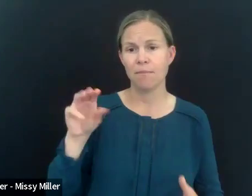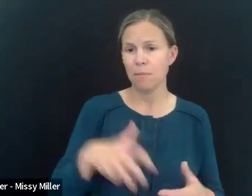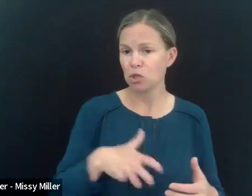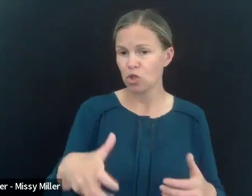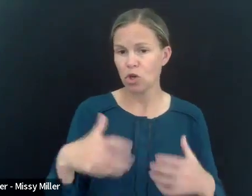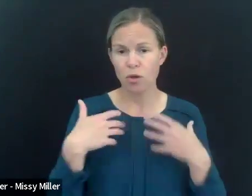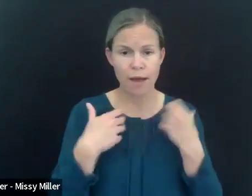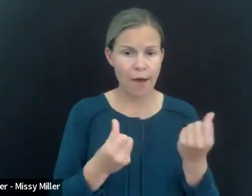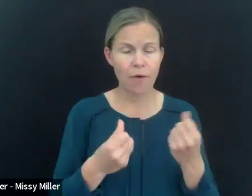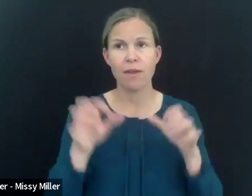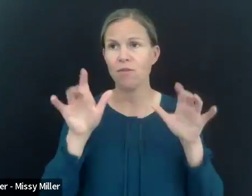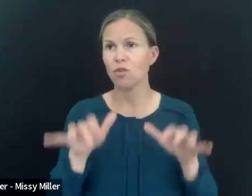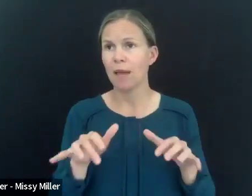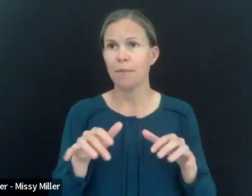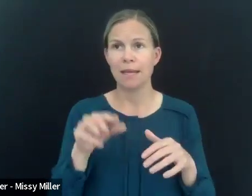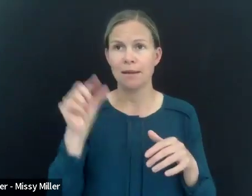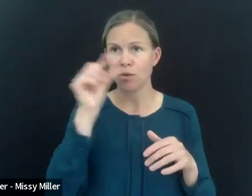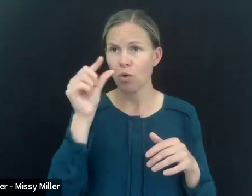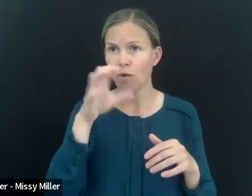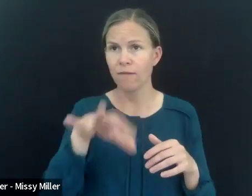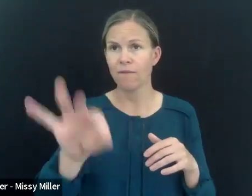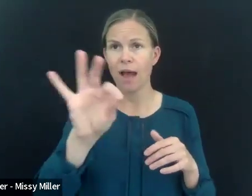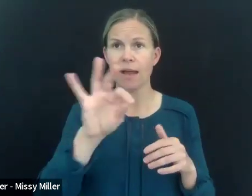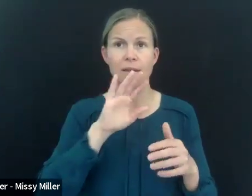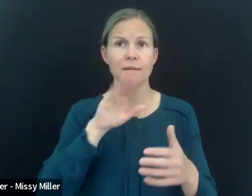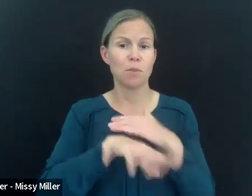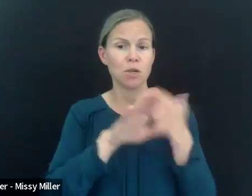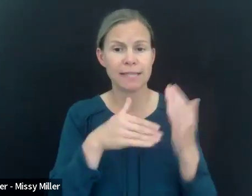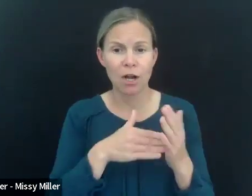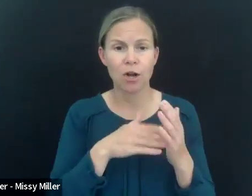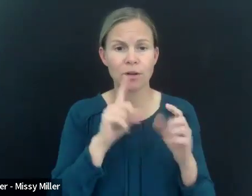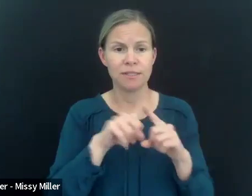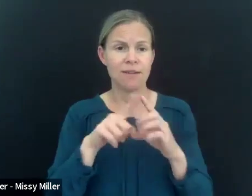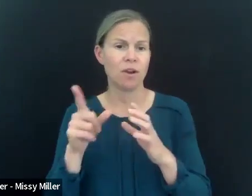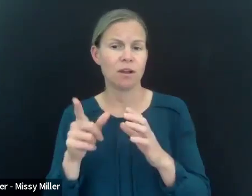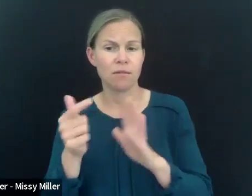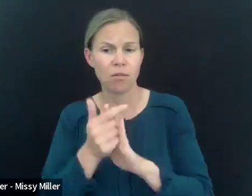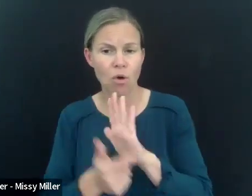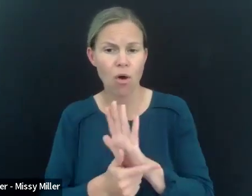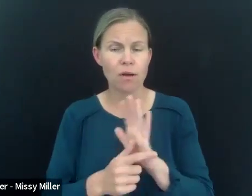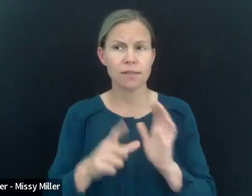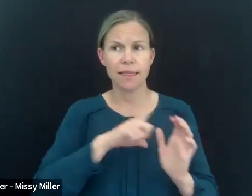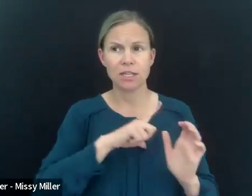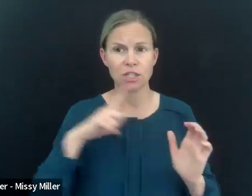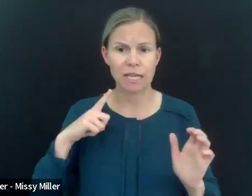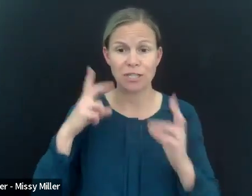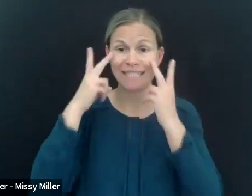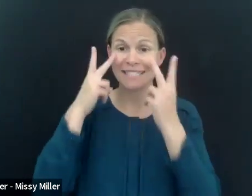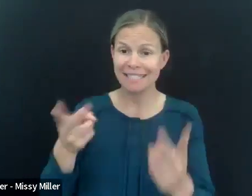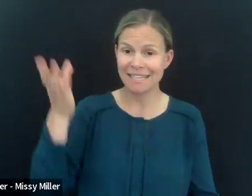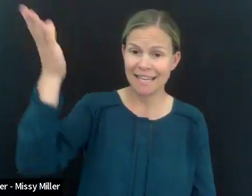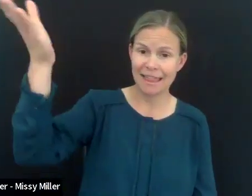births and whatever you want to type in to find, those kind of legislation, and be there to see what it is and